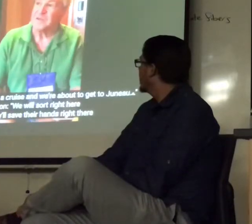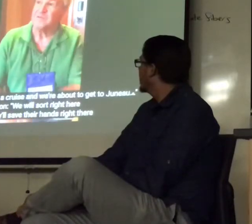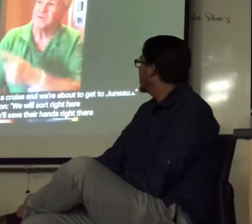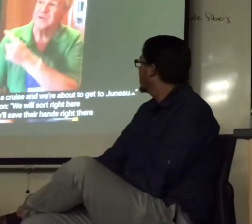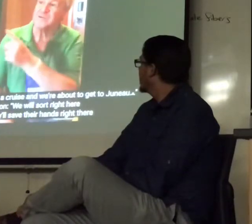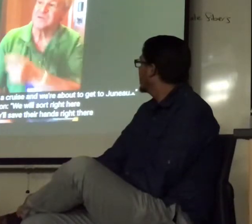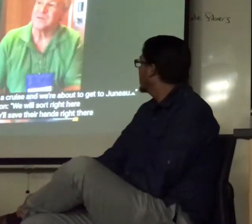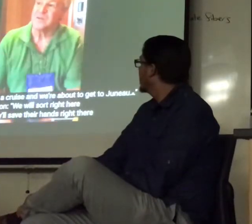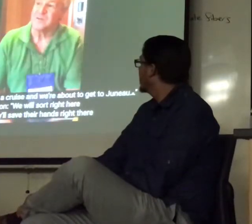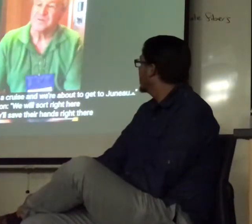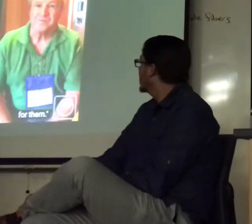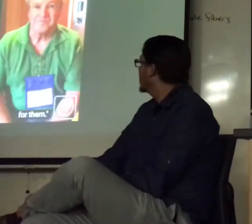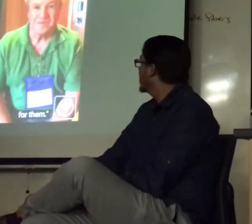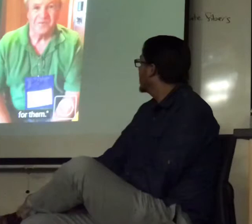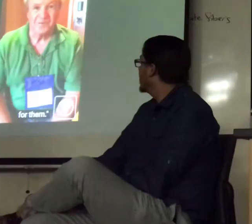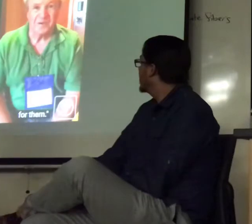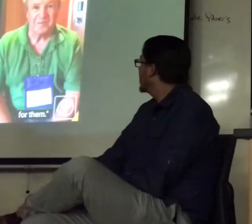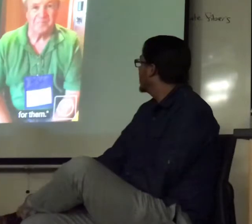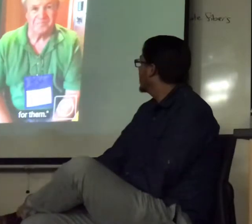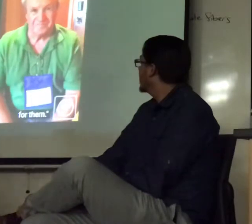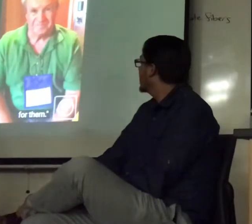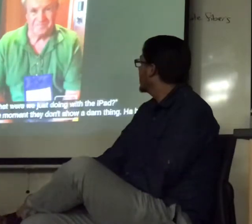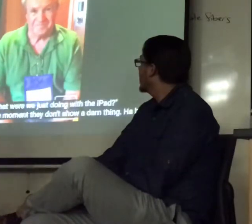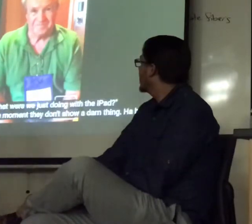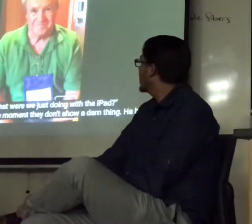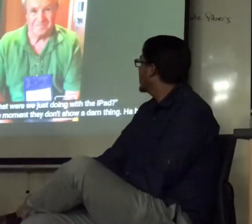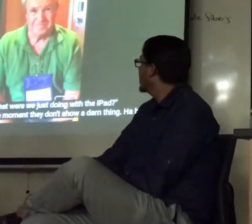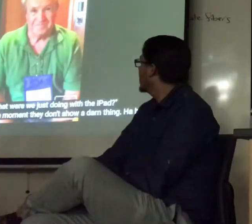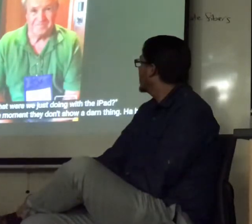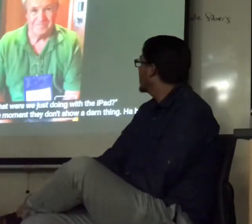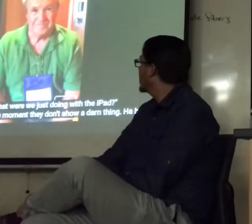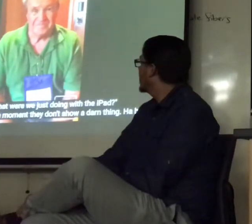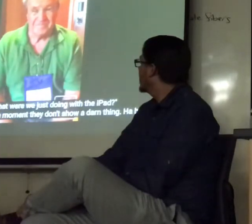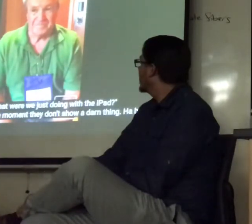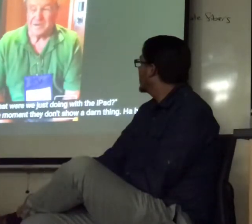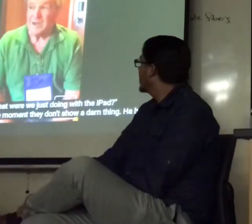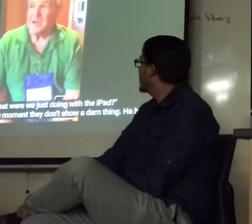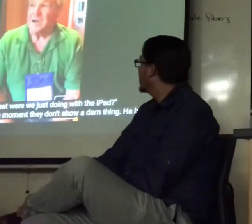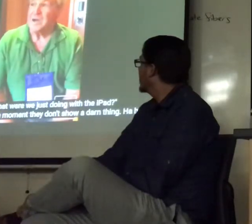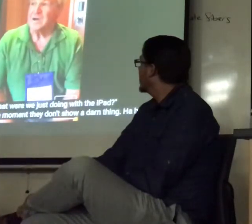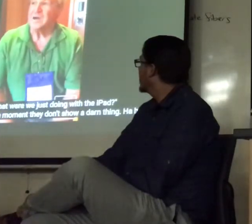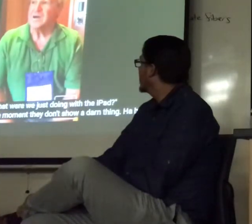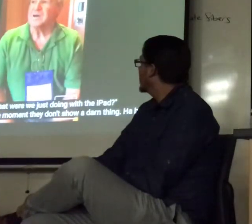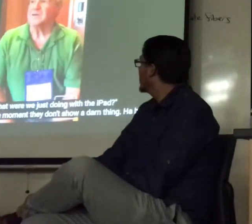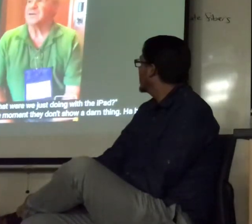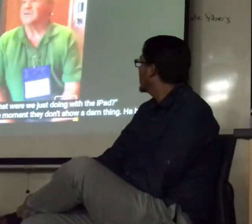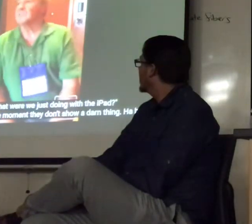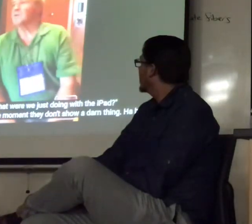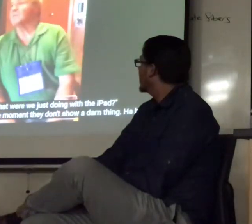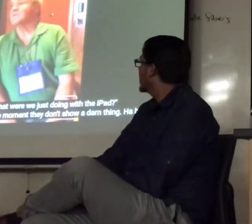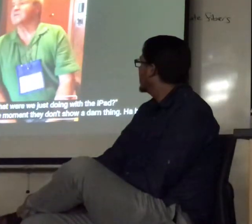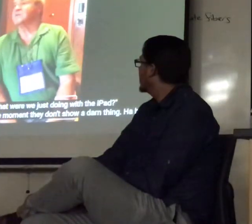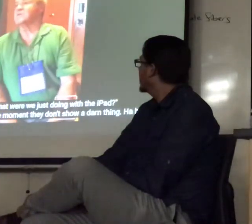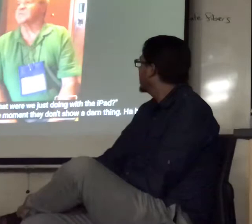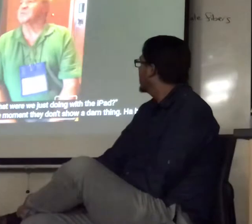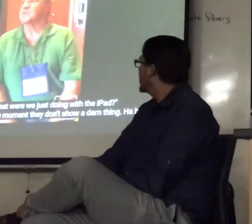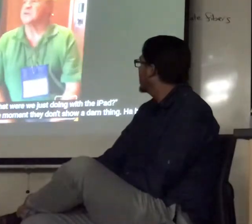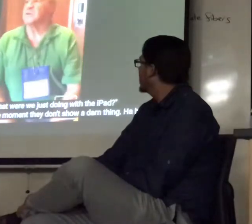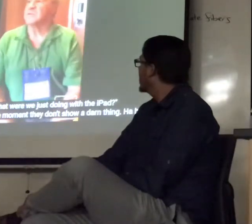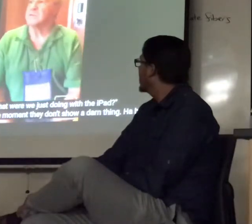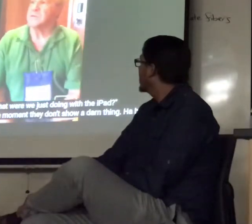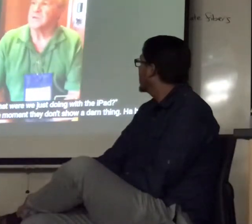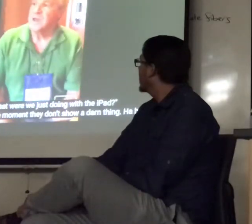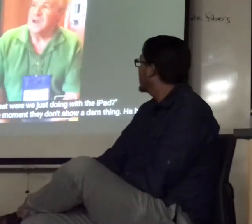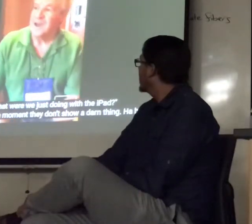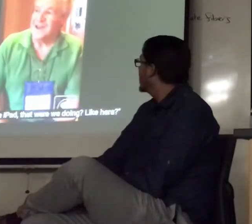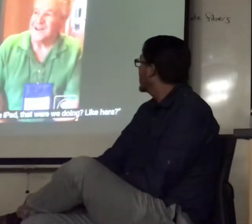and they'll save their hands right there for And- them. And what were we just doing with the iPad? Right at the moment they ain't gonna show a